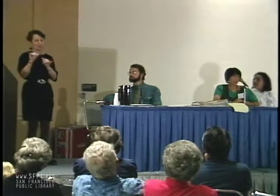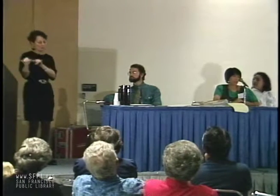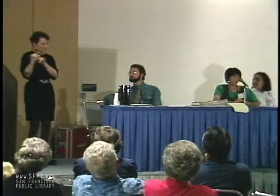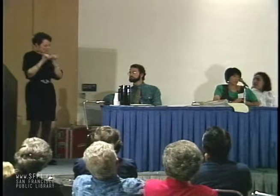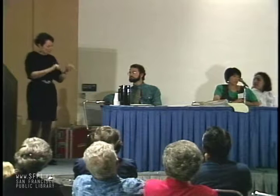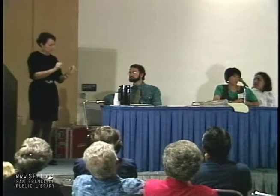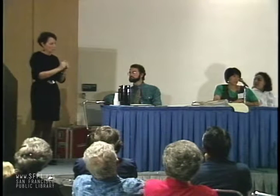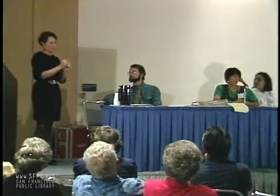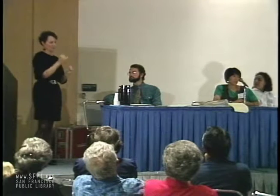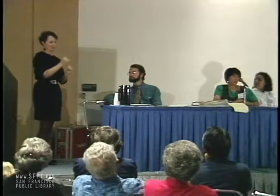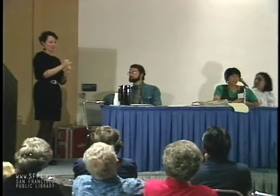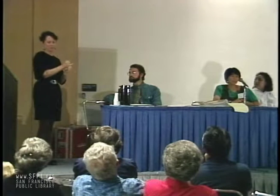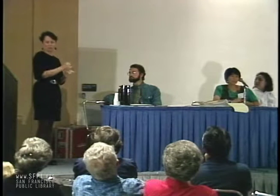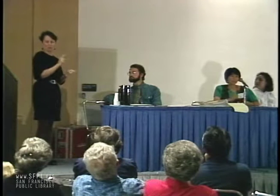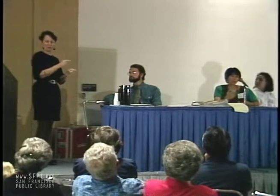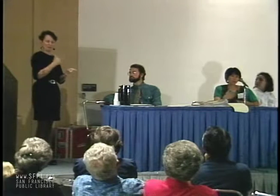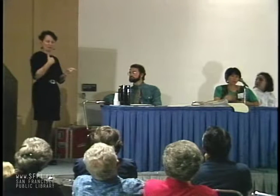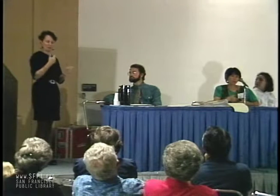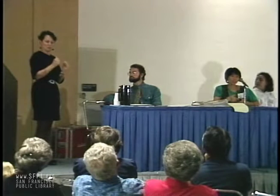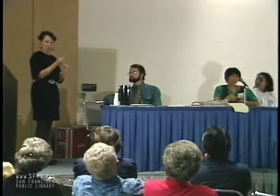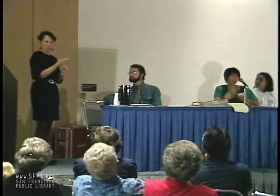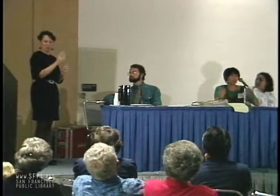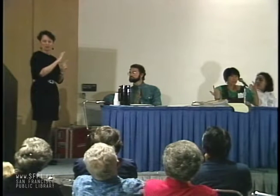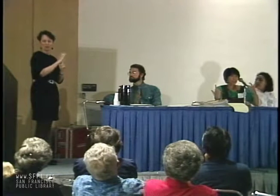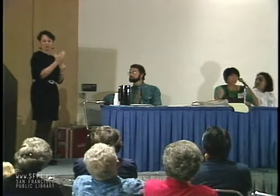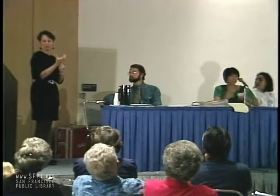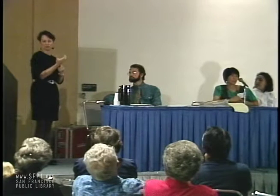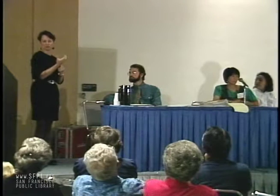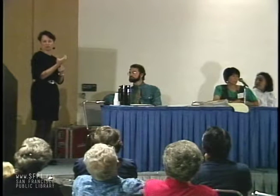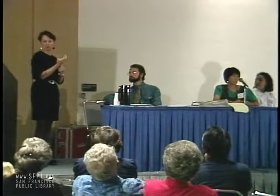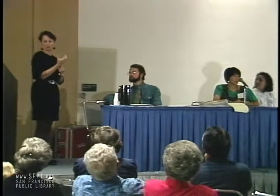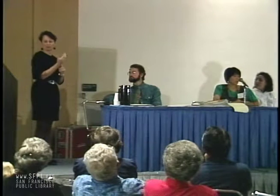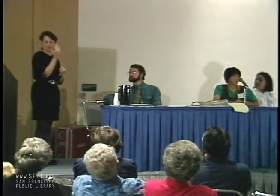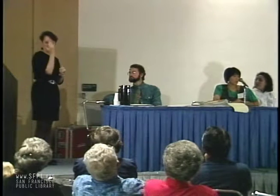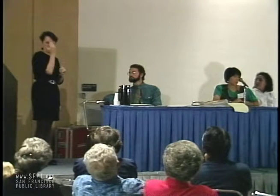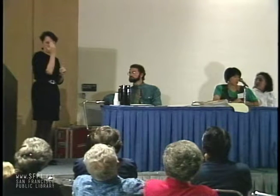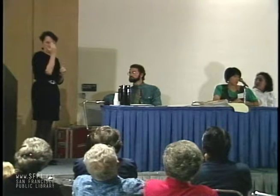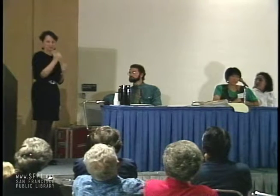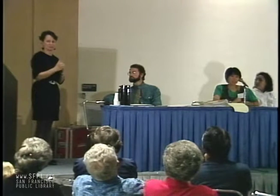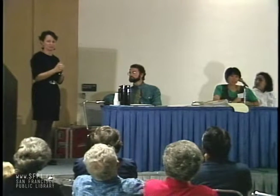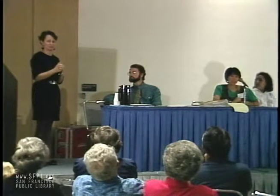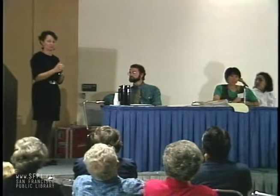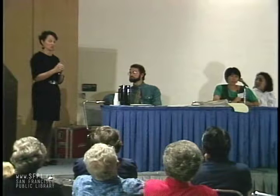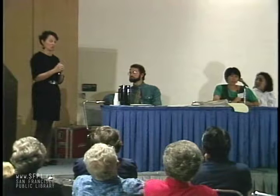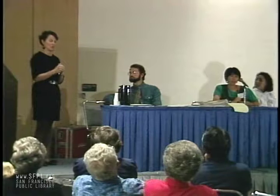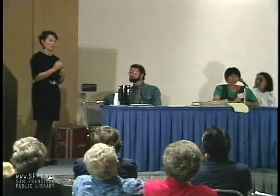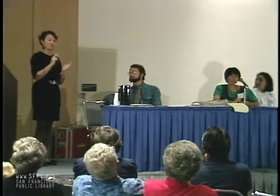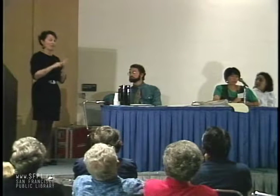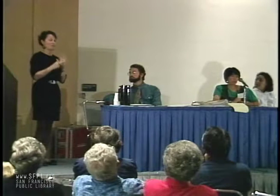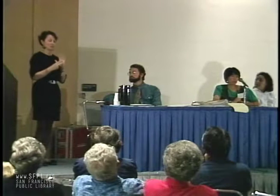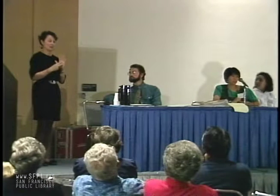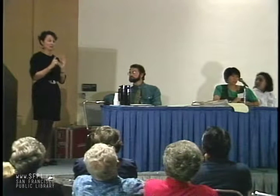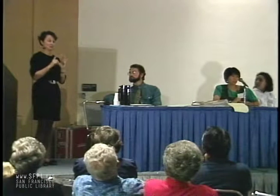deaf institutions. And so what we're talking on a larger scale is some real massive social change and